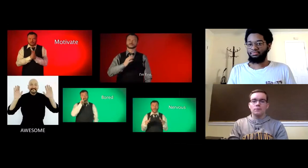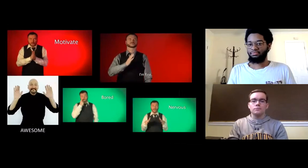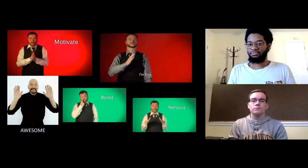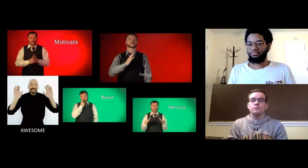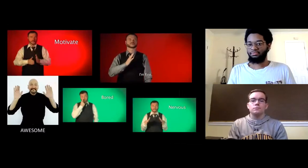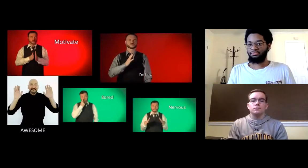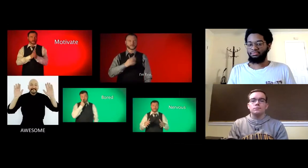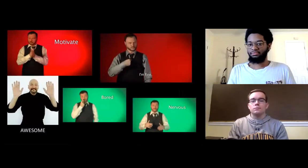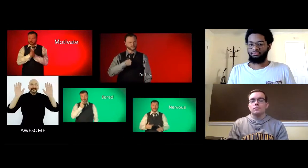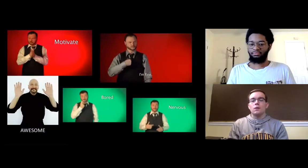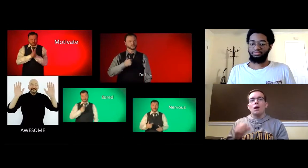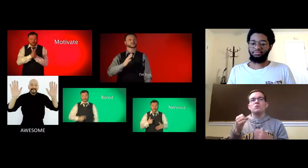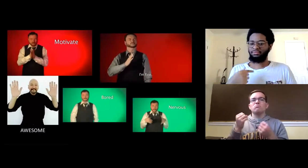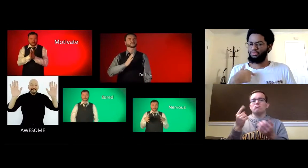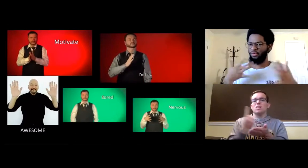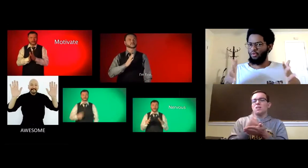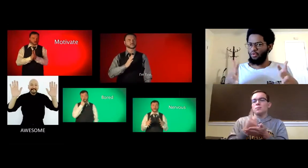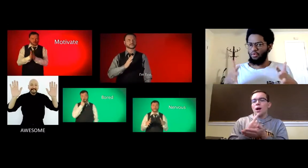Bored.